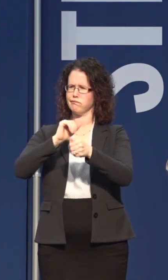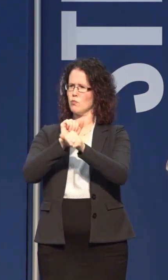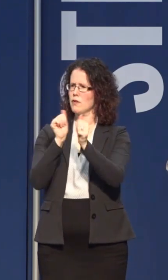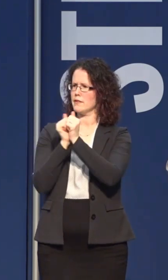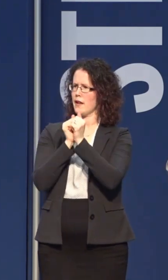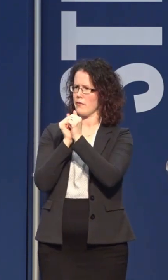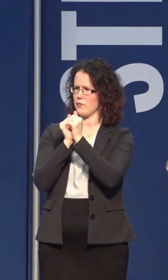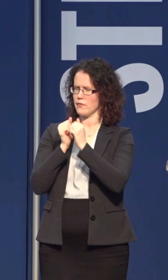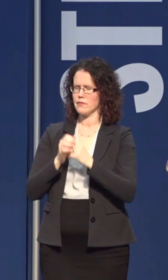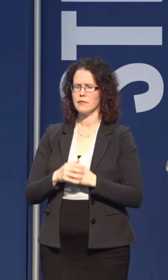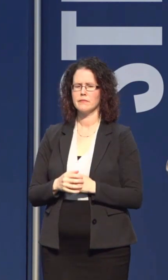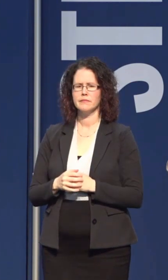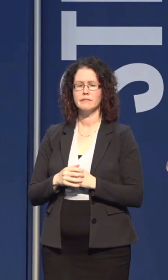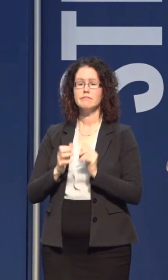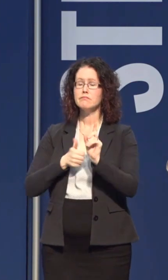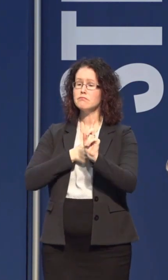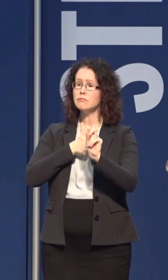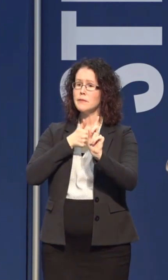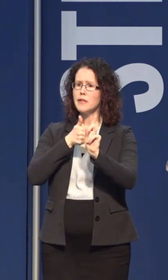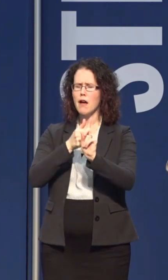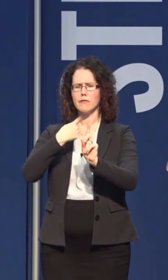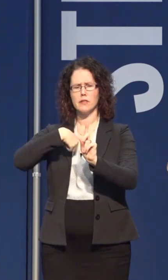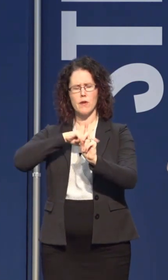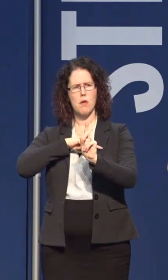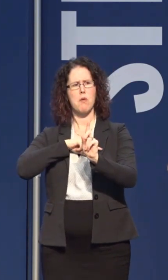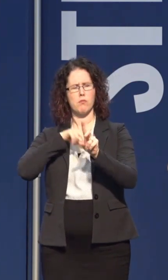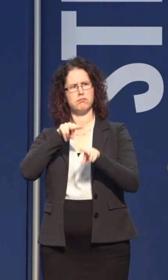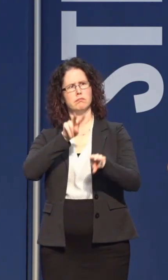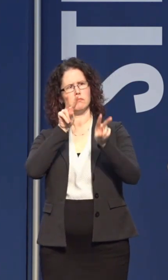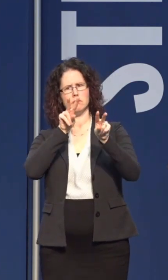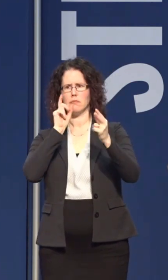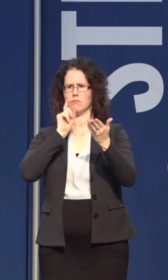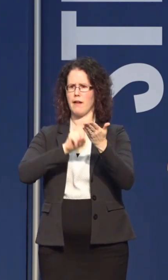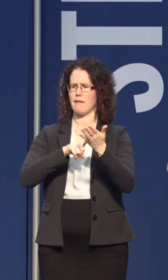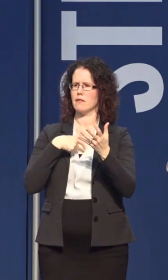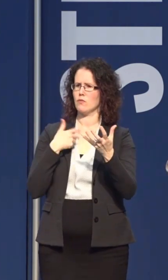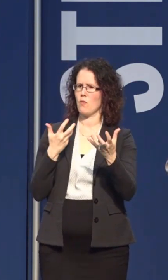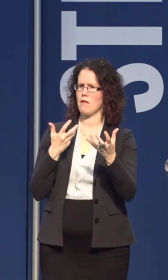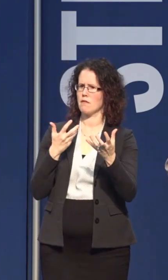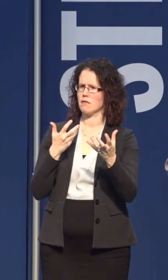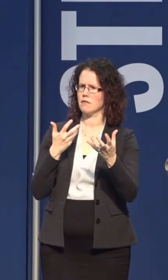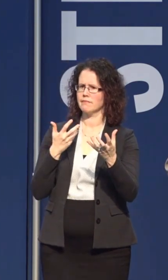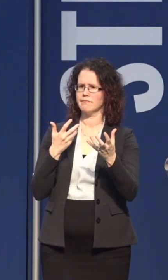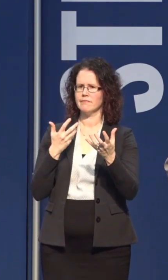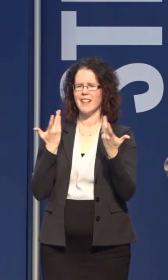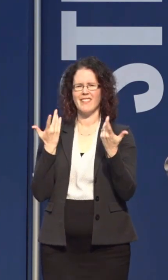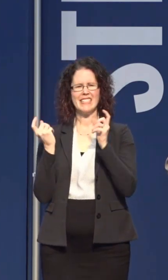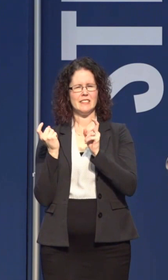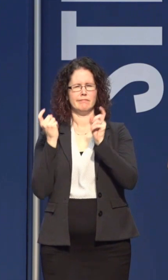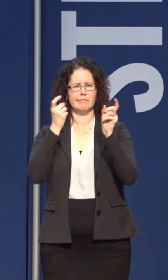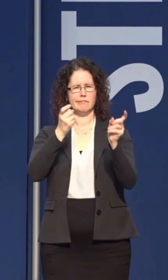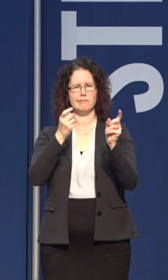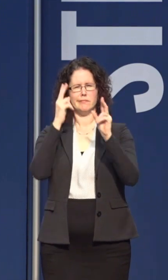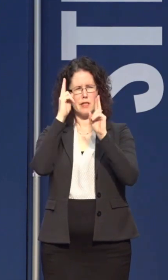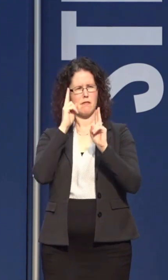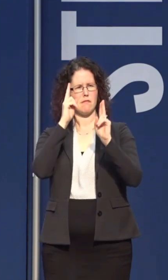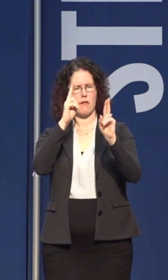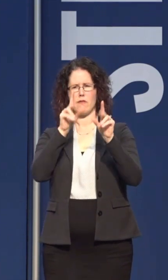his contributions to science, and his outstanding role modeling for all Canadians, we presented him with an honorary diploma.